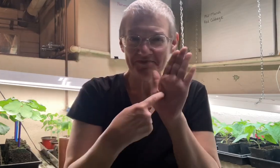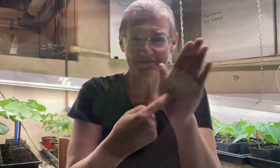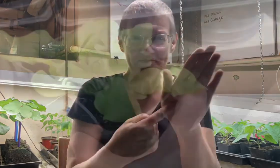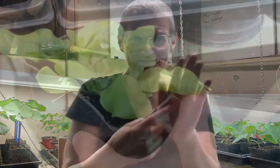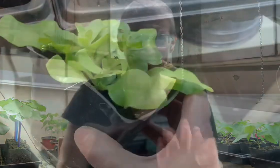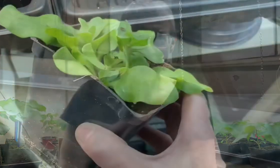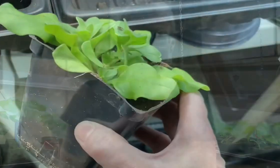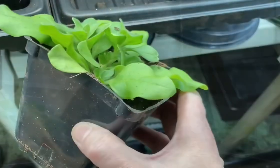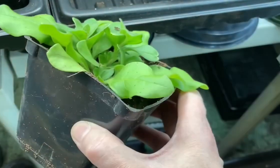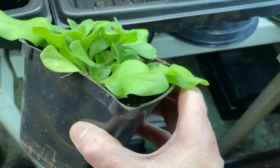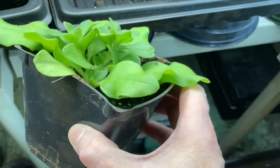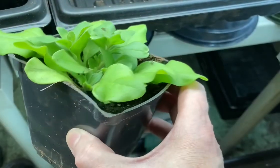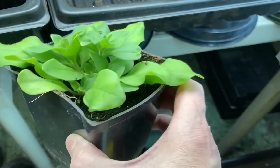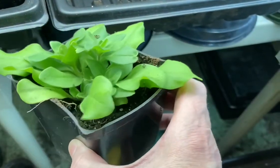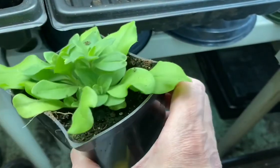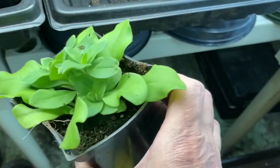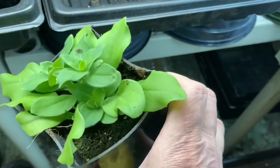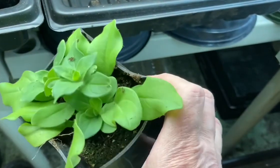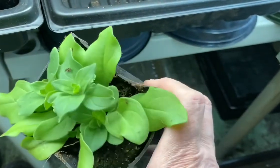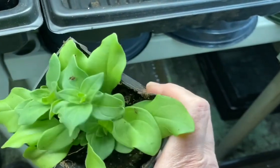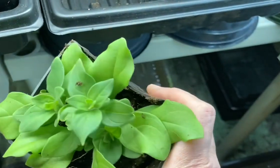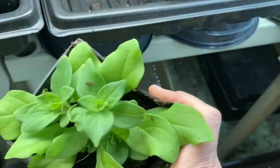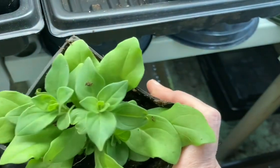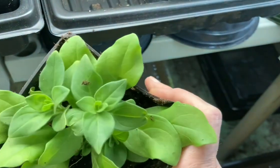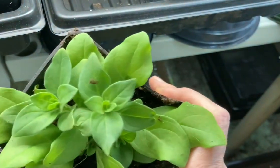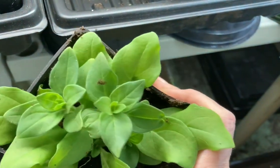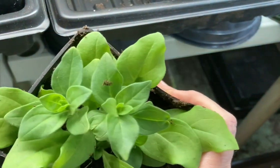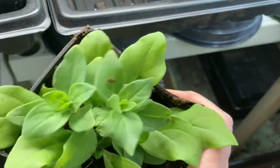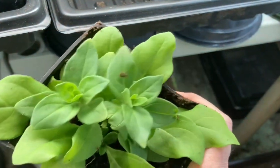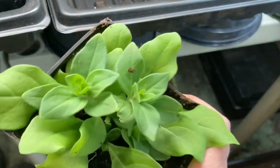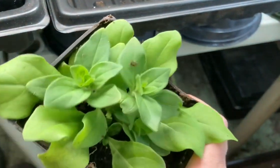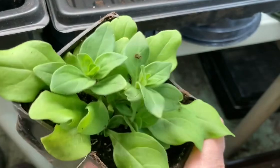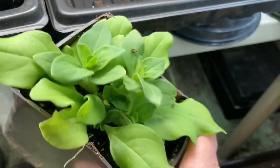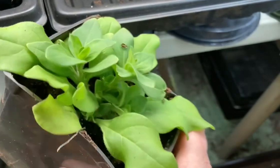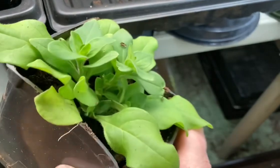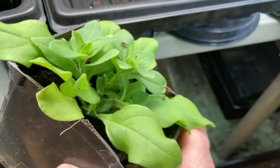I went ahead and pinched one back 10 days ago.